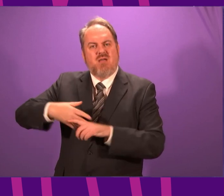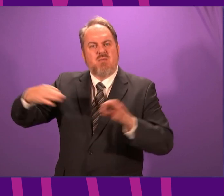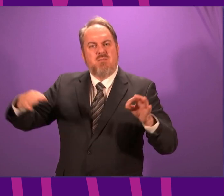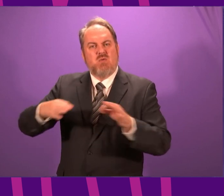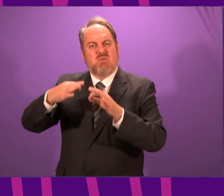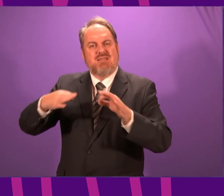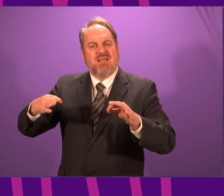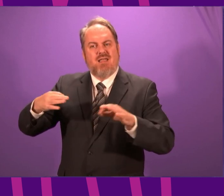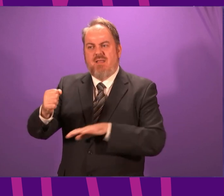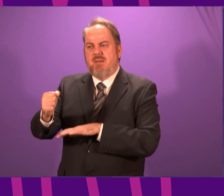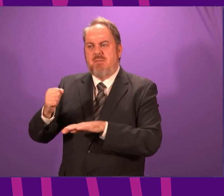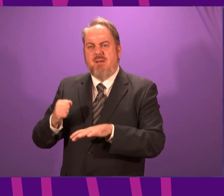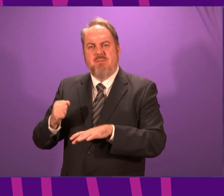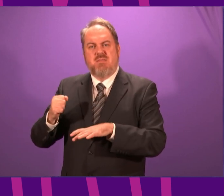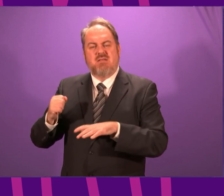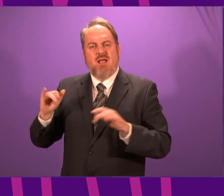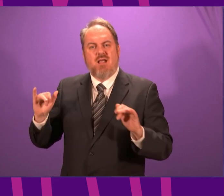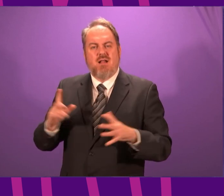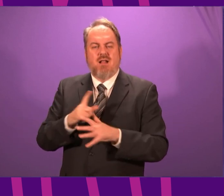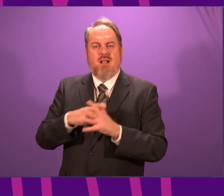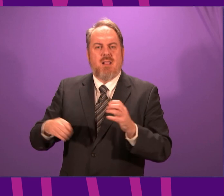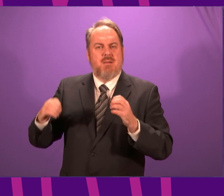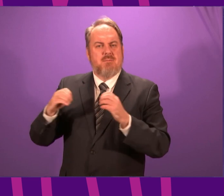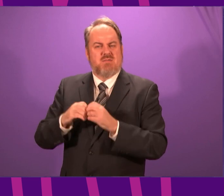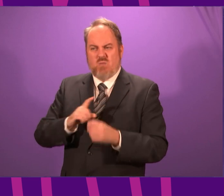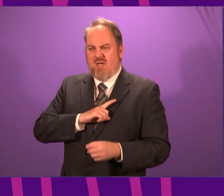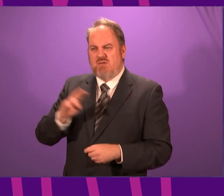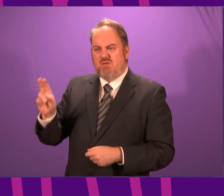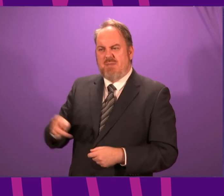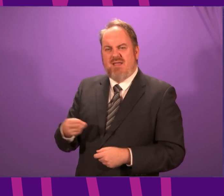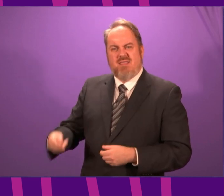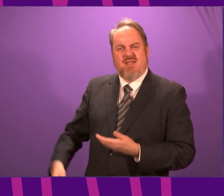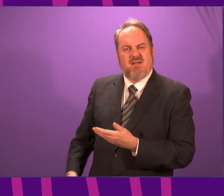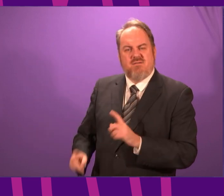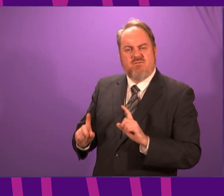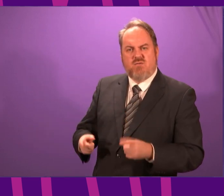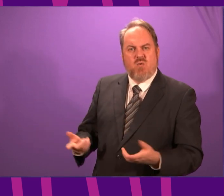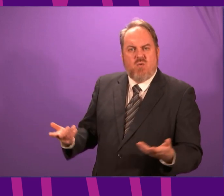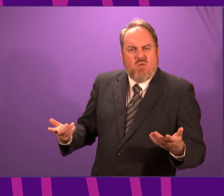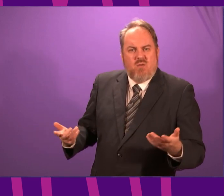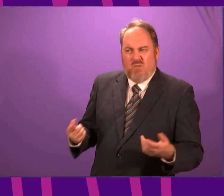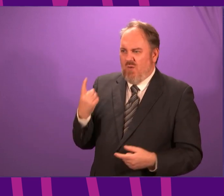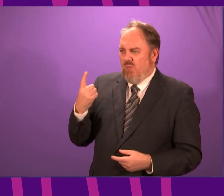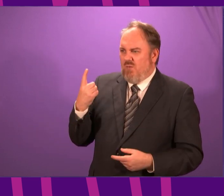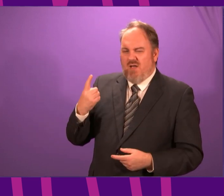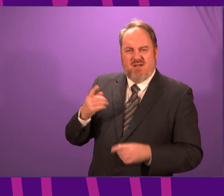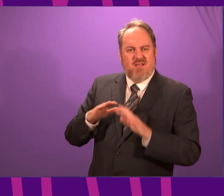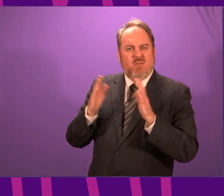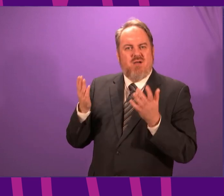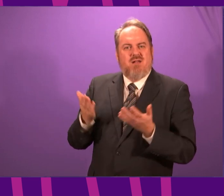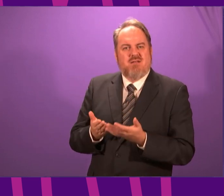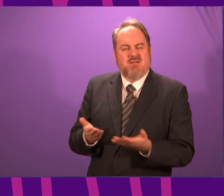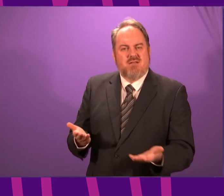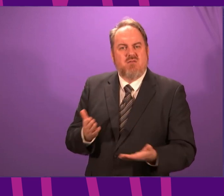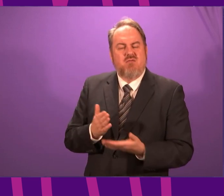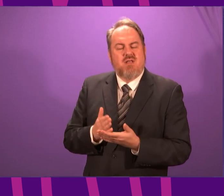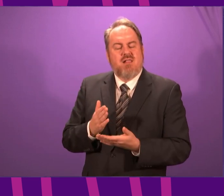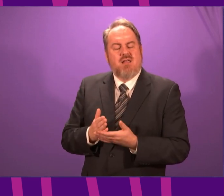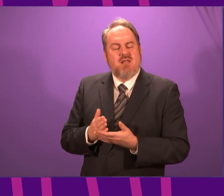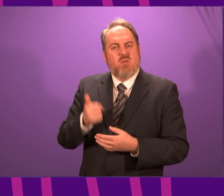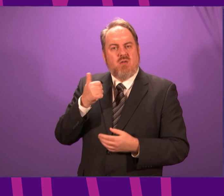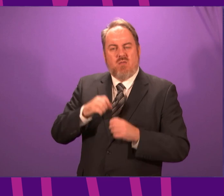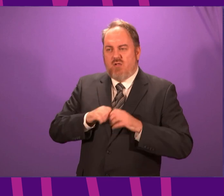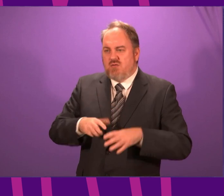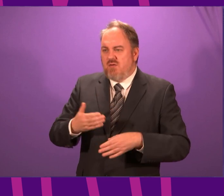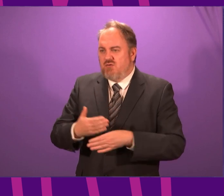clubs? What was the science for that? With businesses closing, travel and tourism devastating, the shrinking of the economy, how is the loss of jobs and the